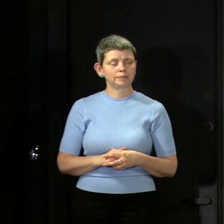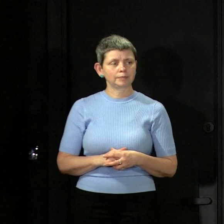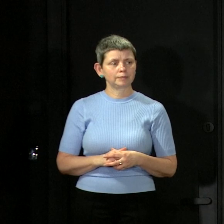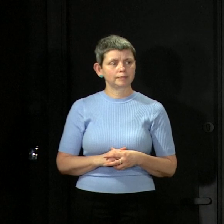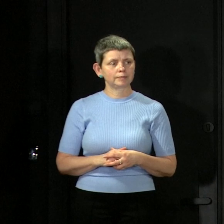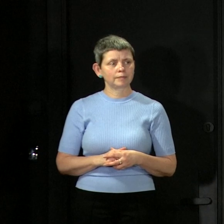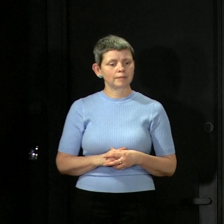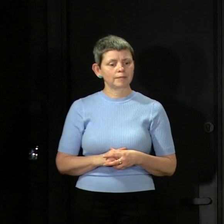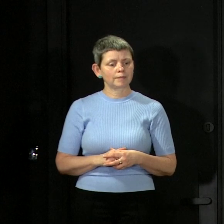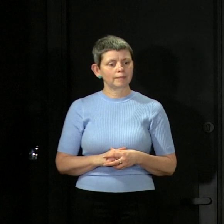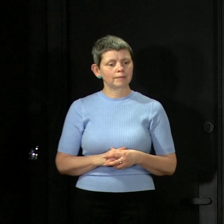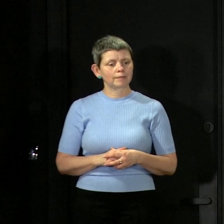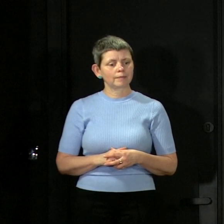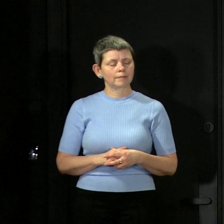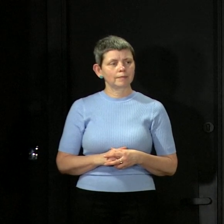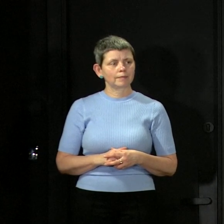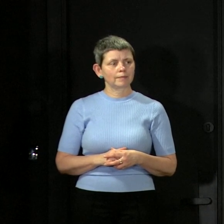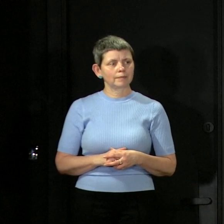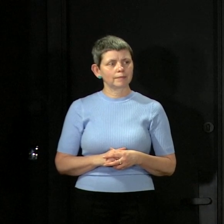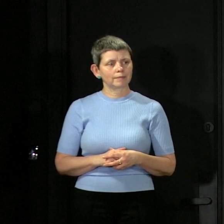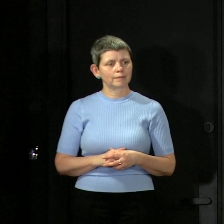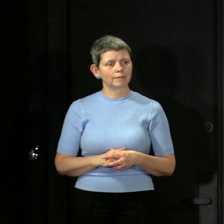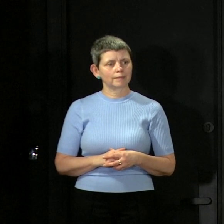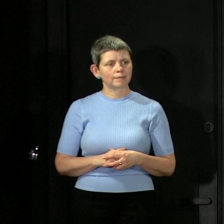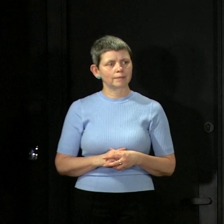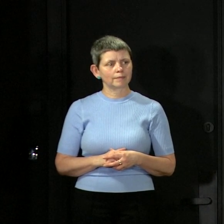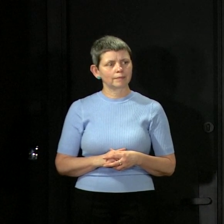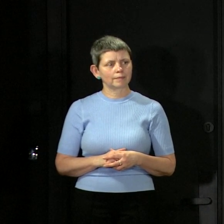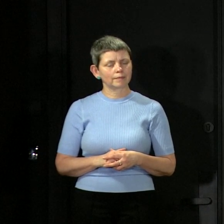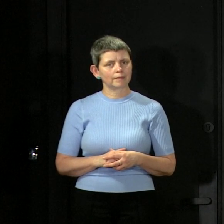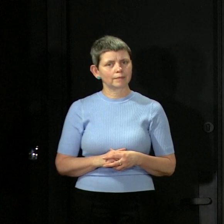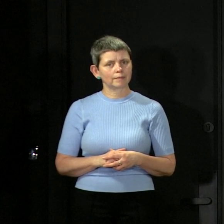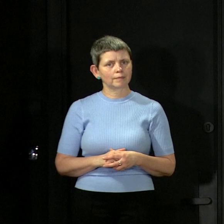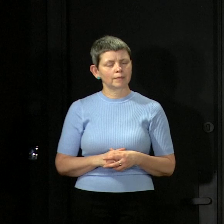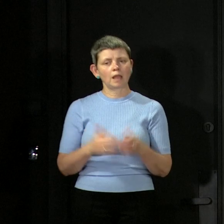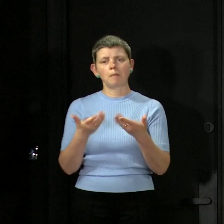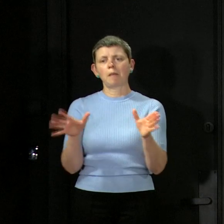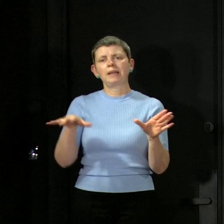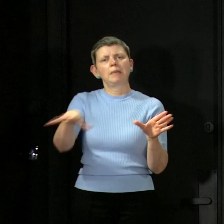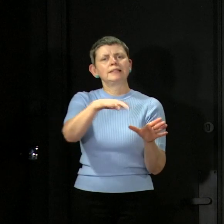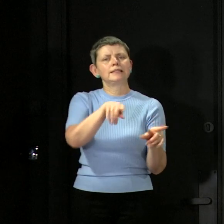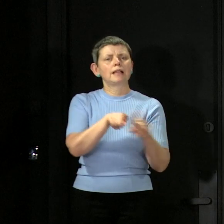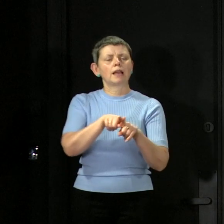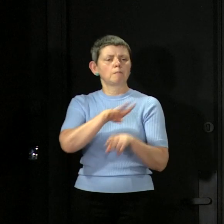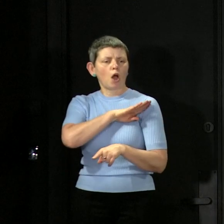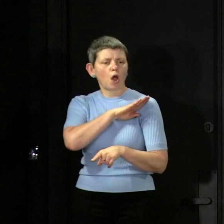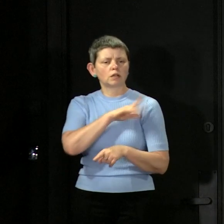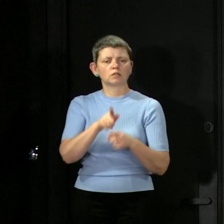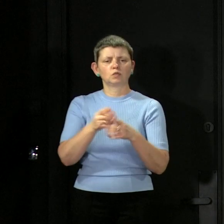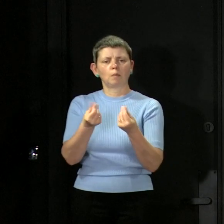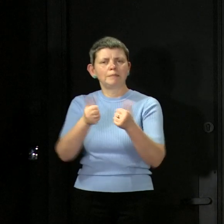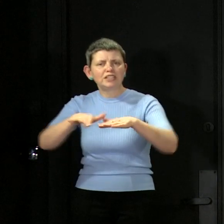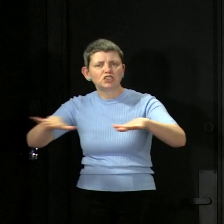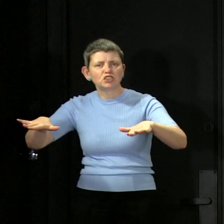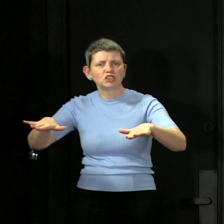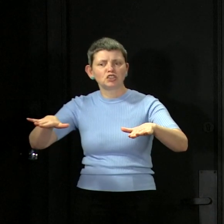Thanks, First Minister. You've mentioned that public places like beaches and parks might become very crowded over